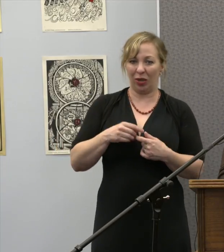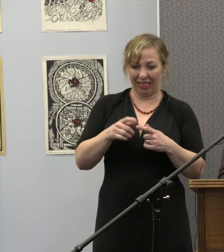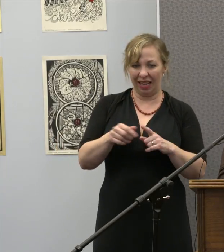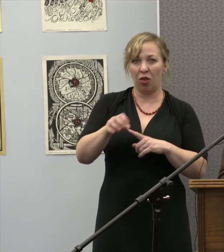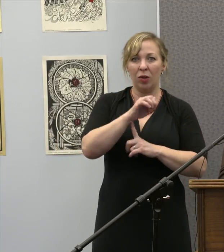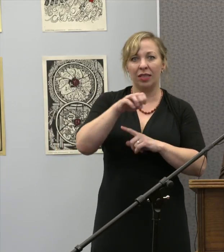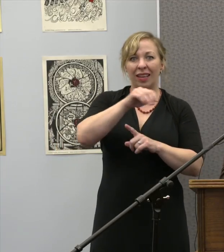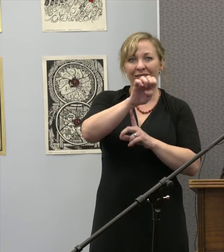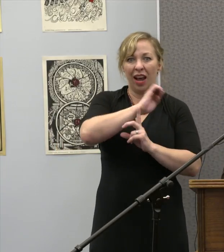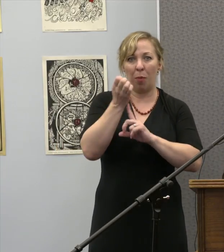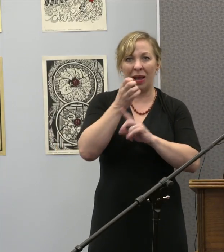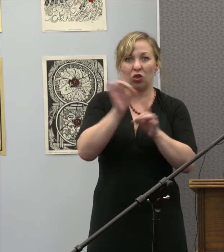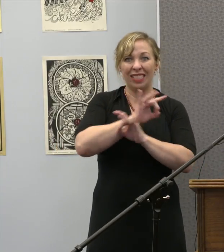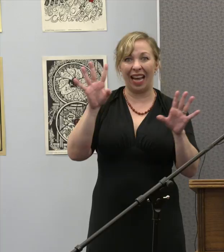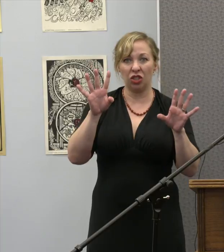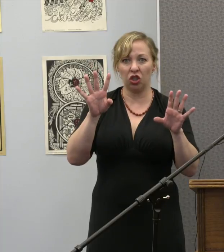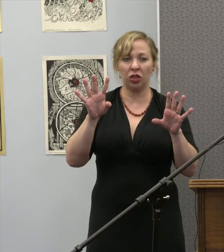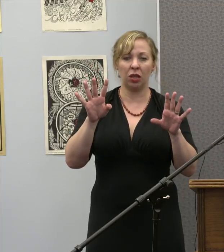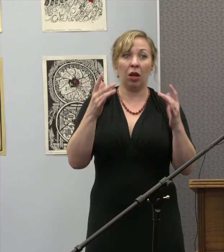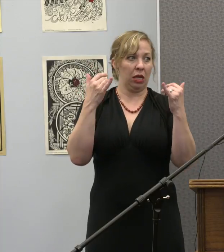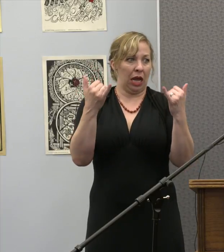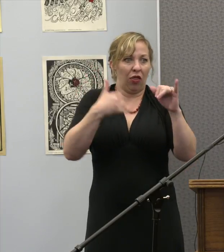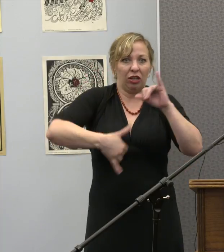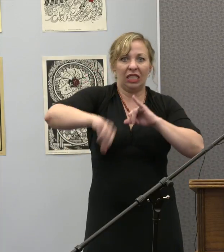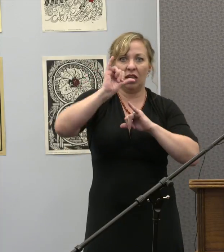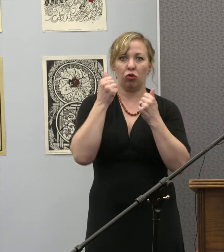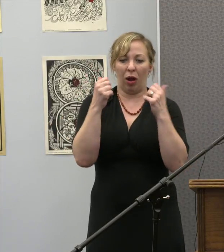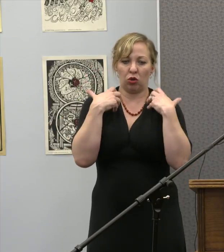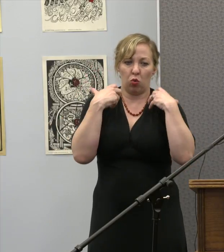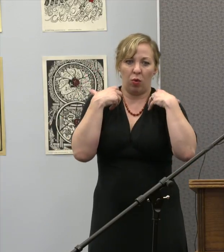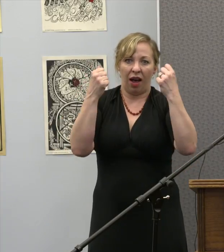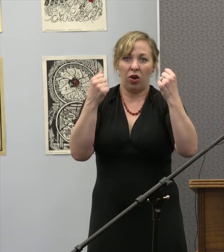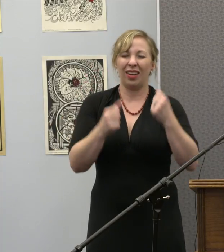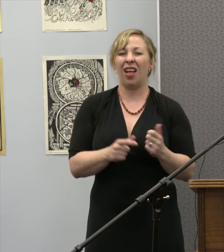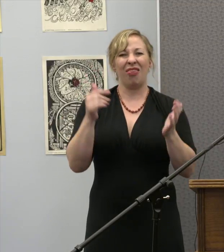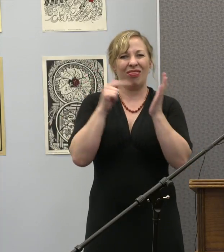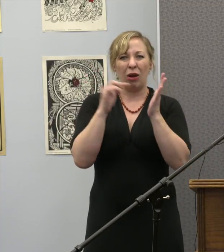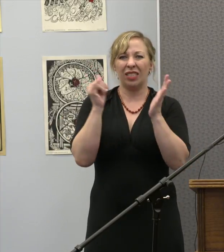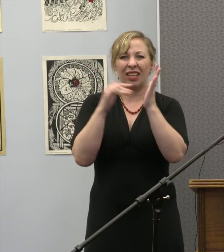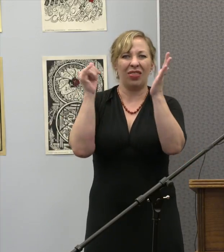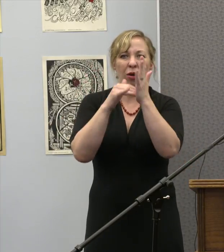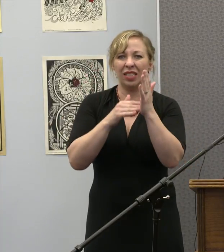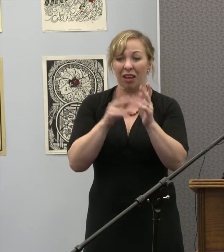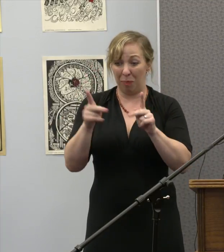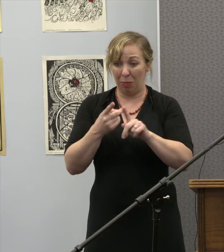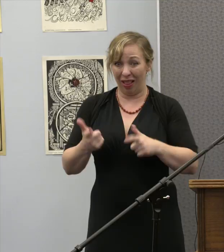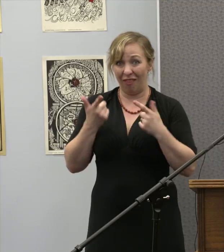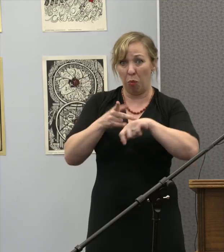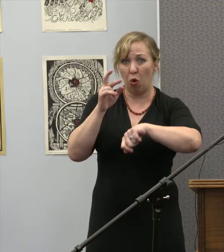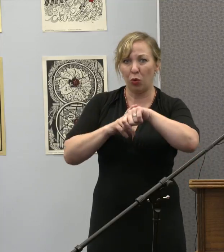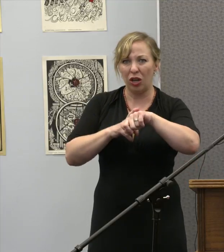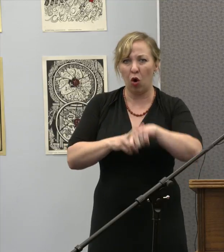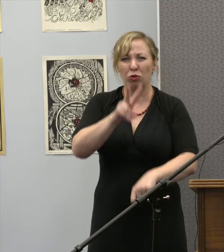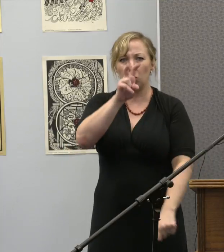cases, they're still recovering from that damage. Thousands of Puerto Ricans have been without power for 258 days. We're